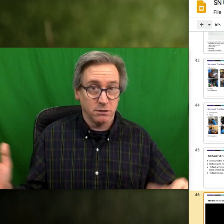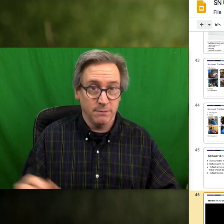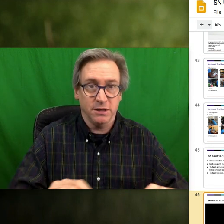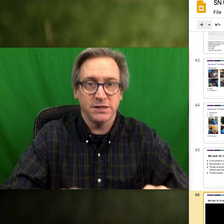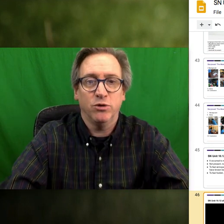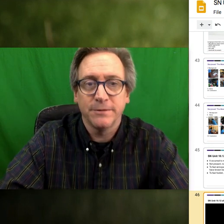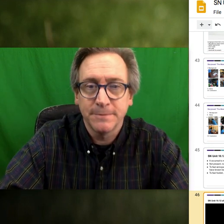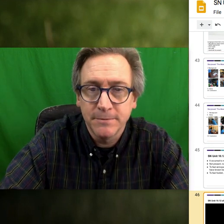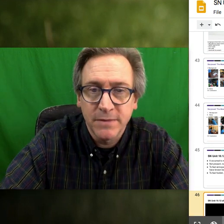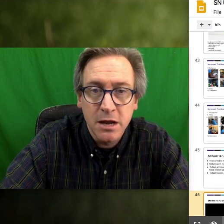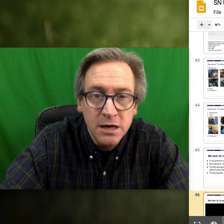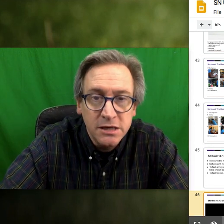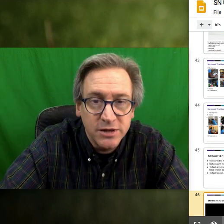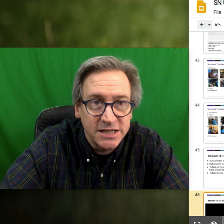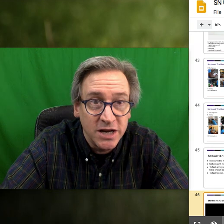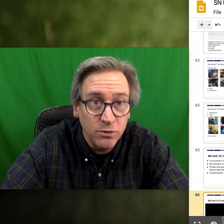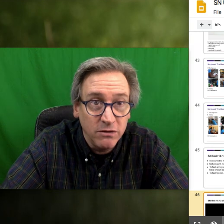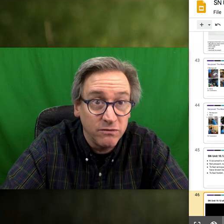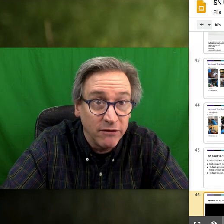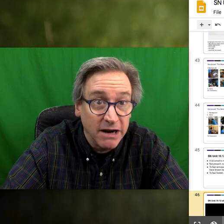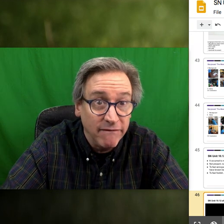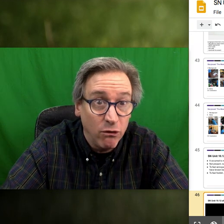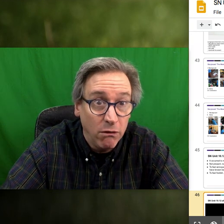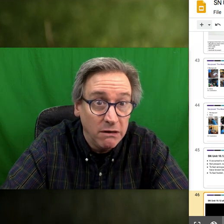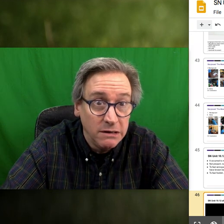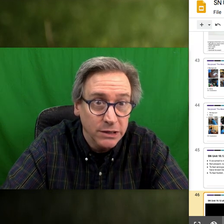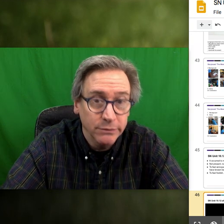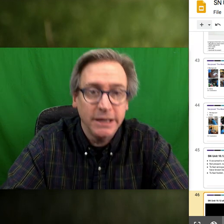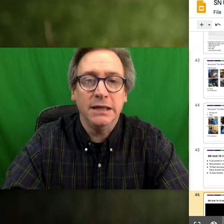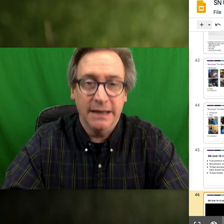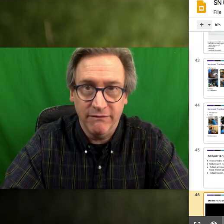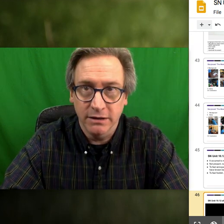lecture up till this point. So that's 10-12. Get ready for unit 11.